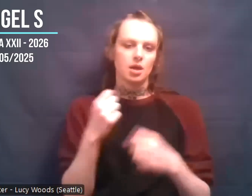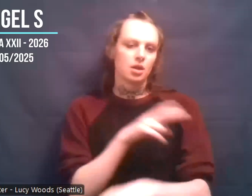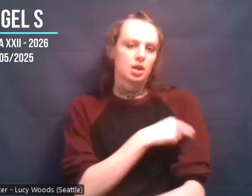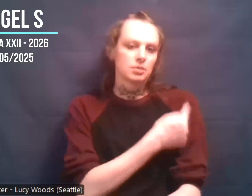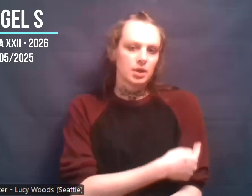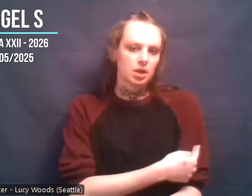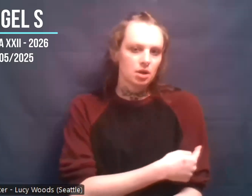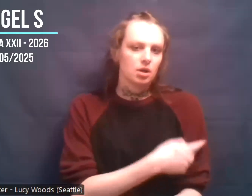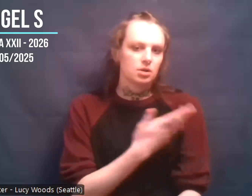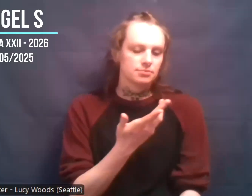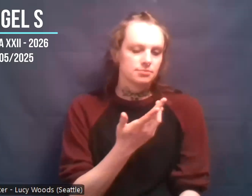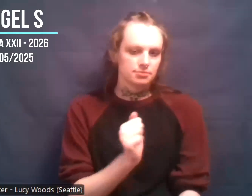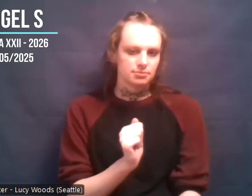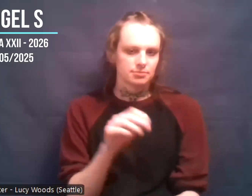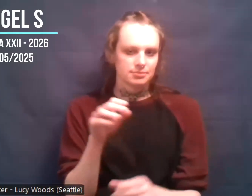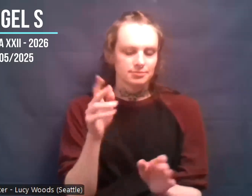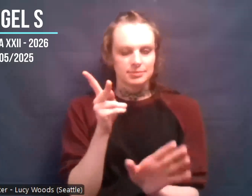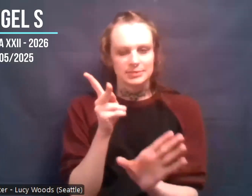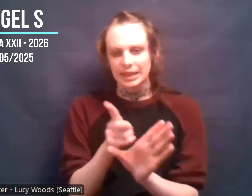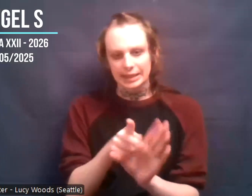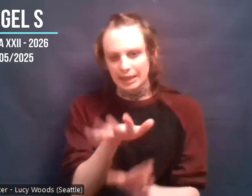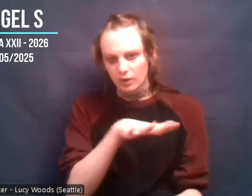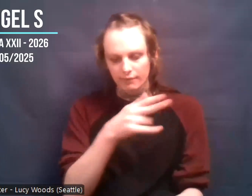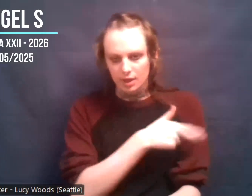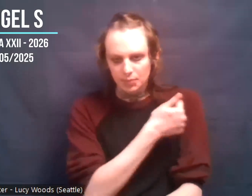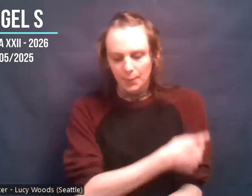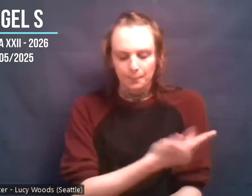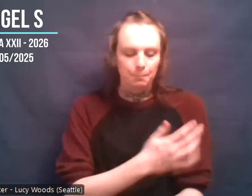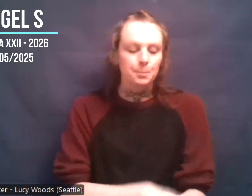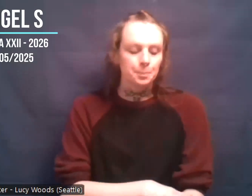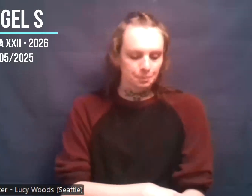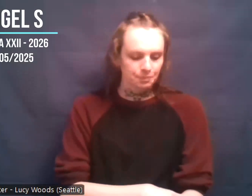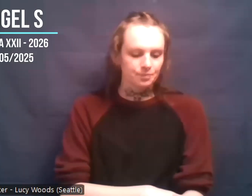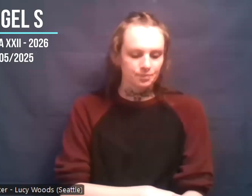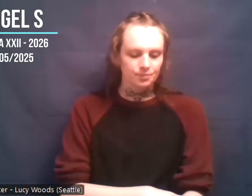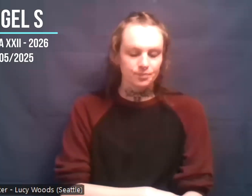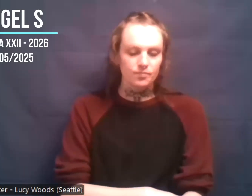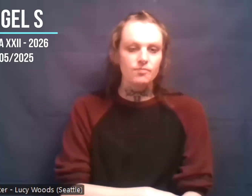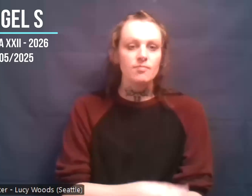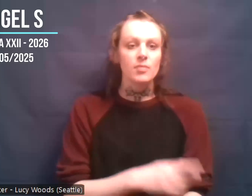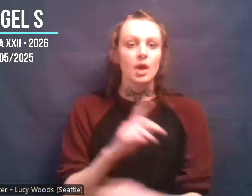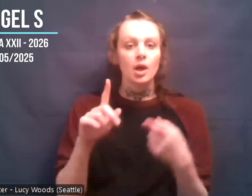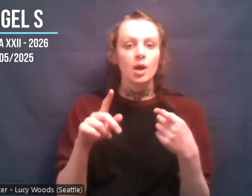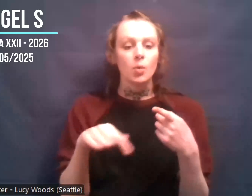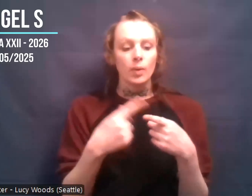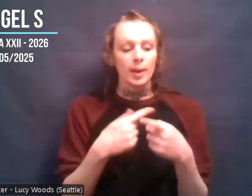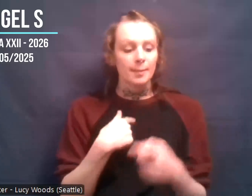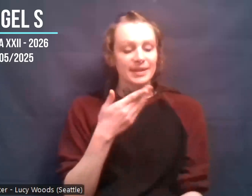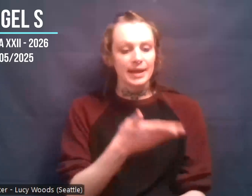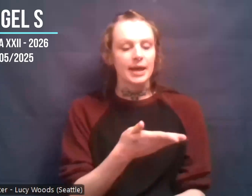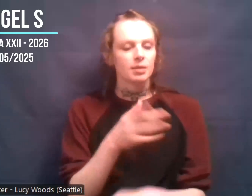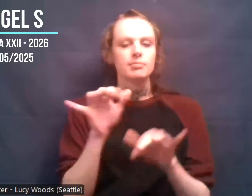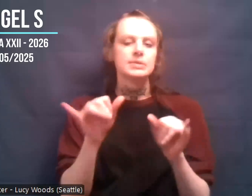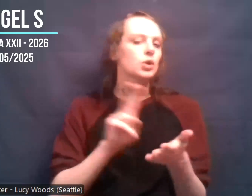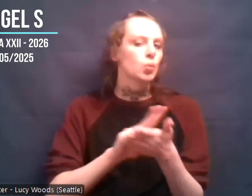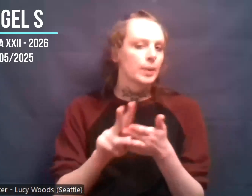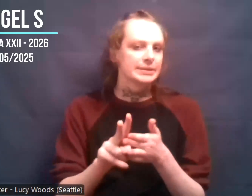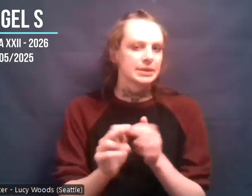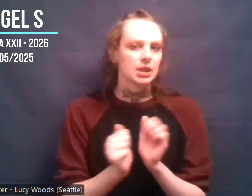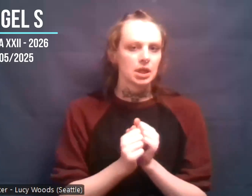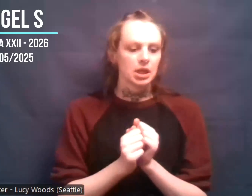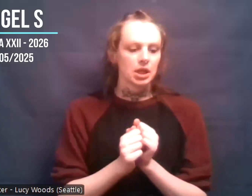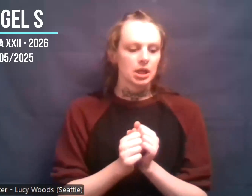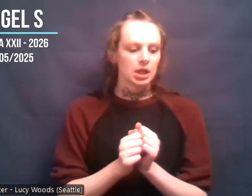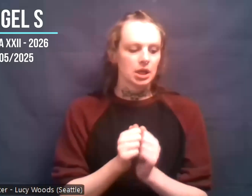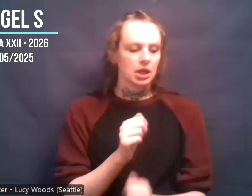wing. And while I was there, they were like, "Well, you got two things going on. We think you're bipolar. We also